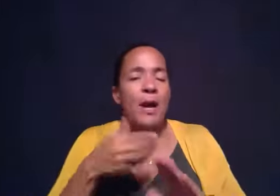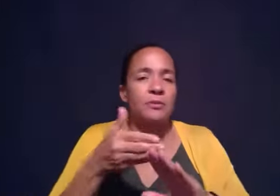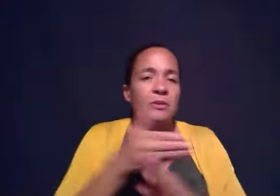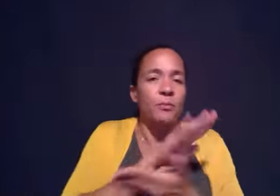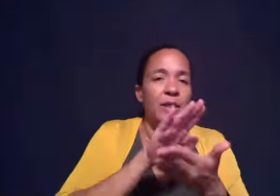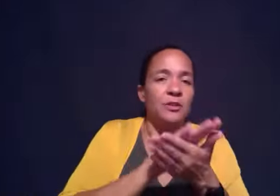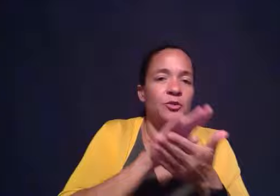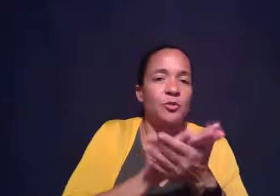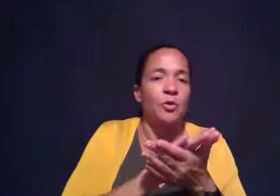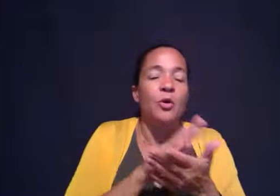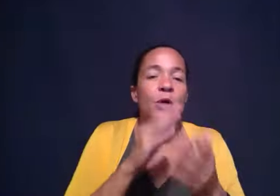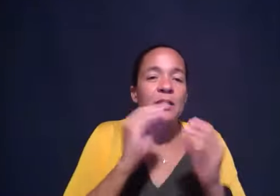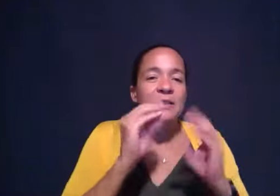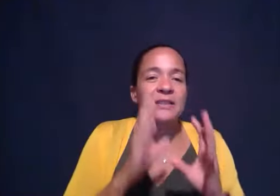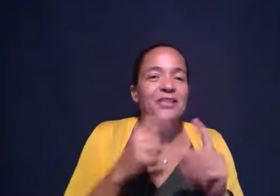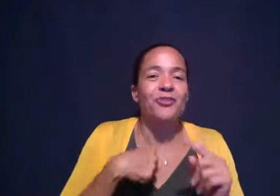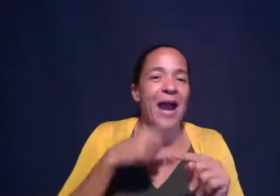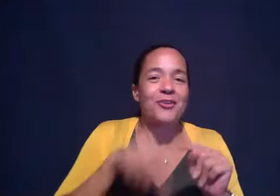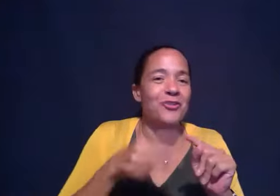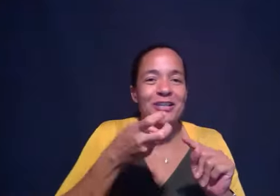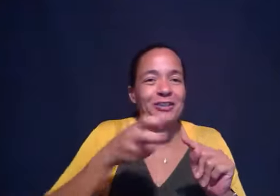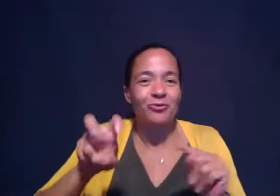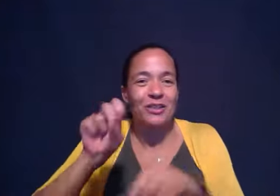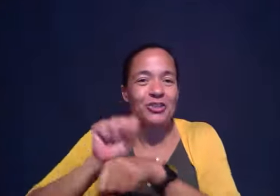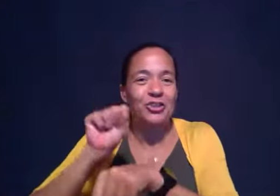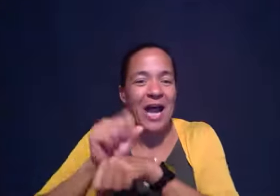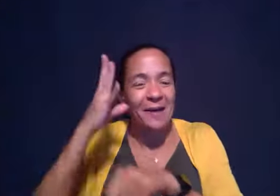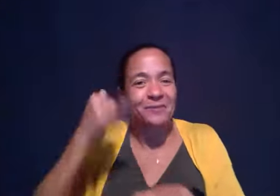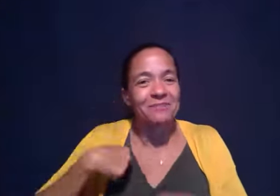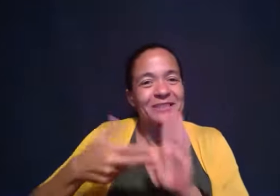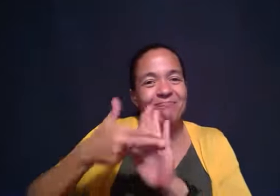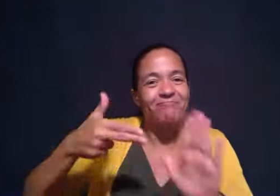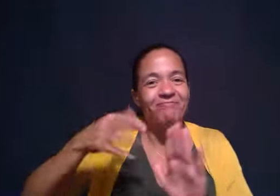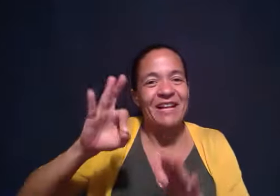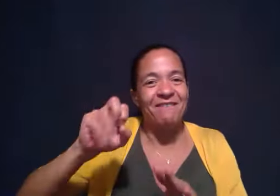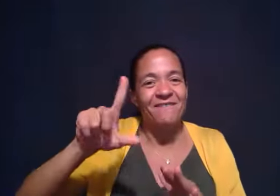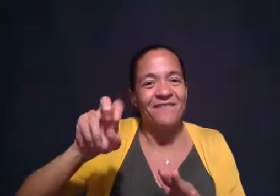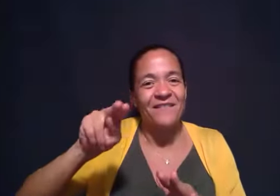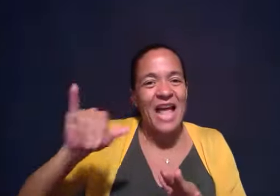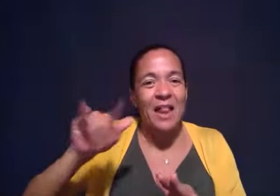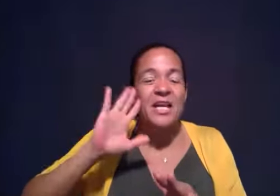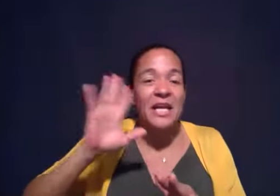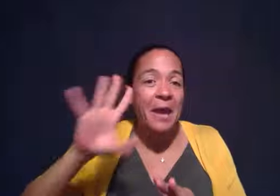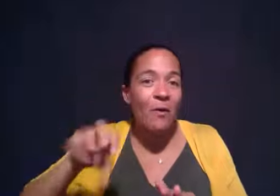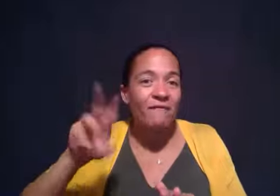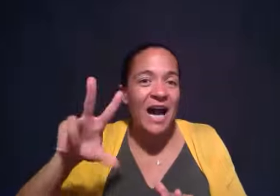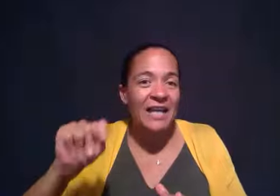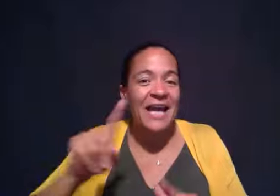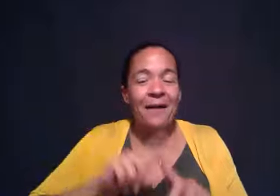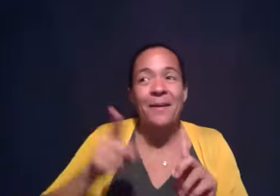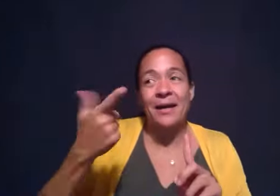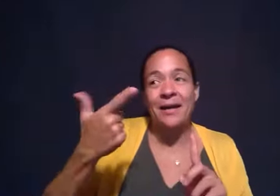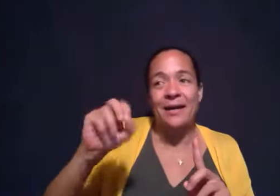were going to find out about it. But God knew where I needed to be when I was new and crazy, watching my behavior